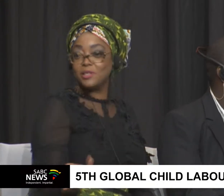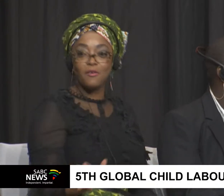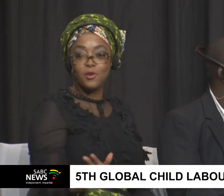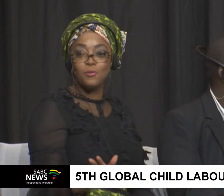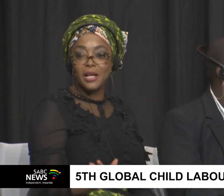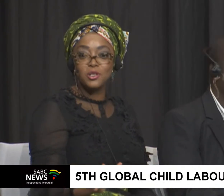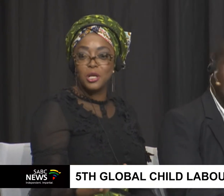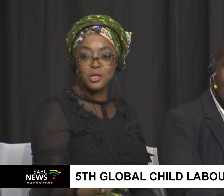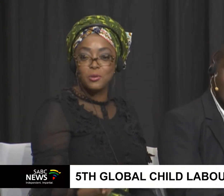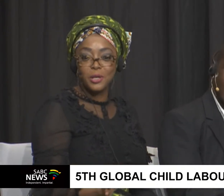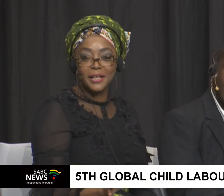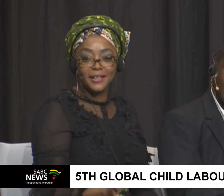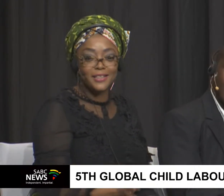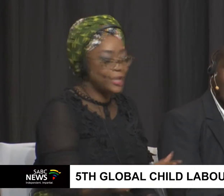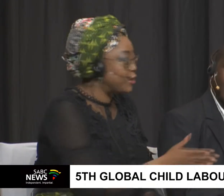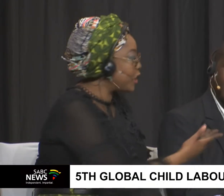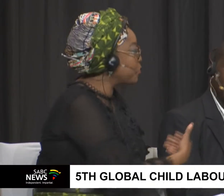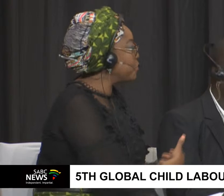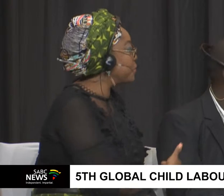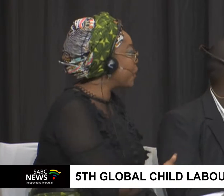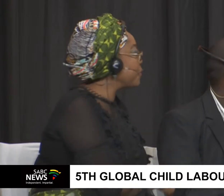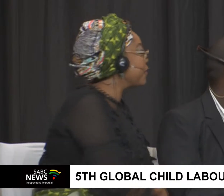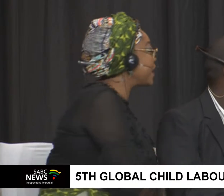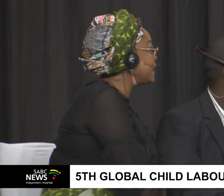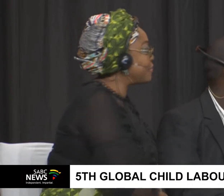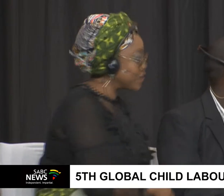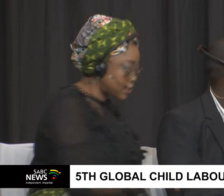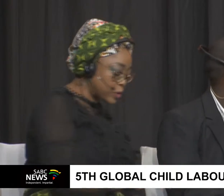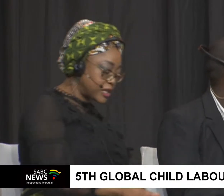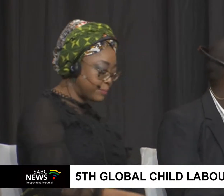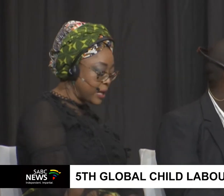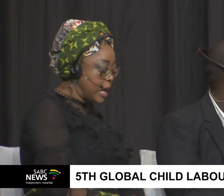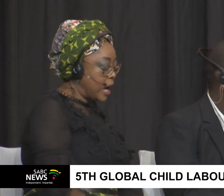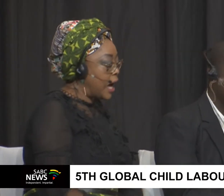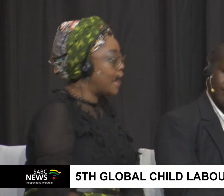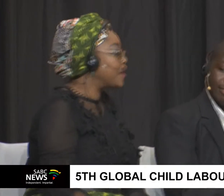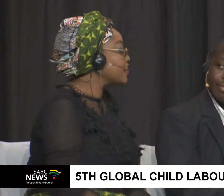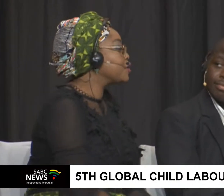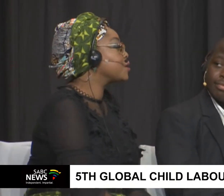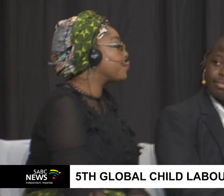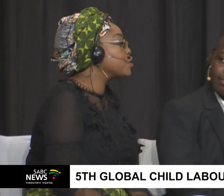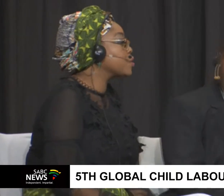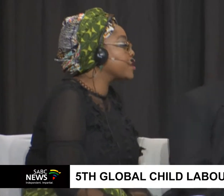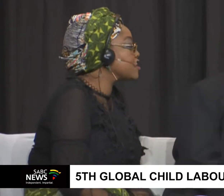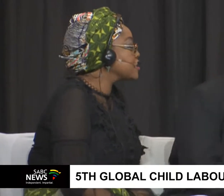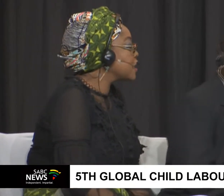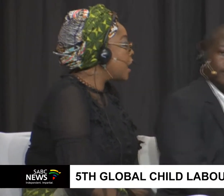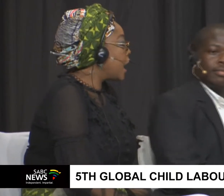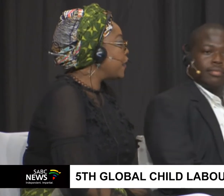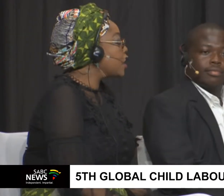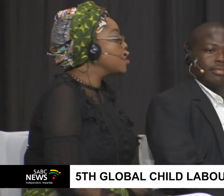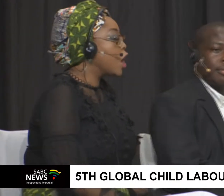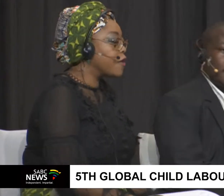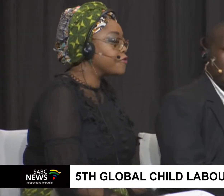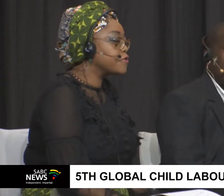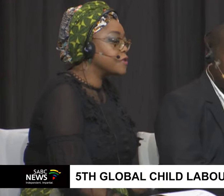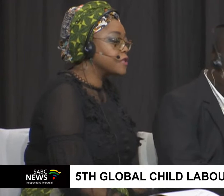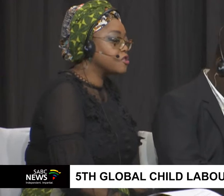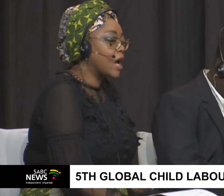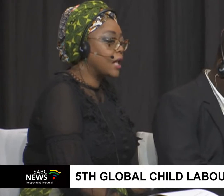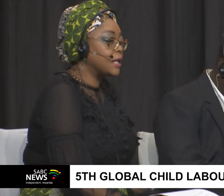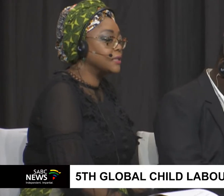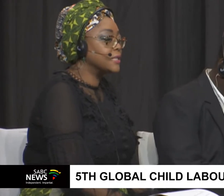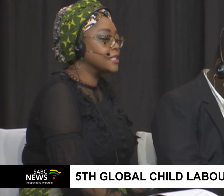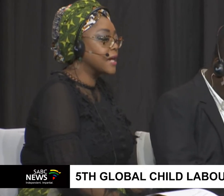a figment of your imagination, really. So they'll call upon me if they need me. Mr. Wissim, I think the most important question is, I think a lot of